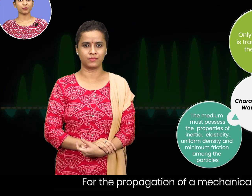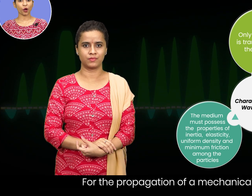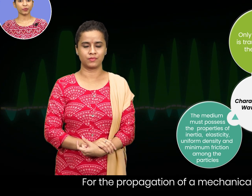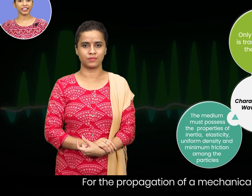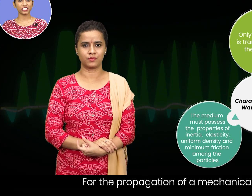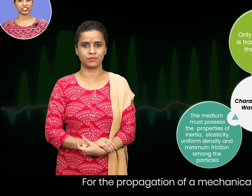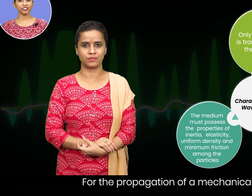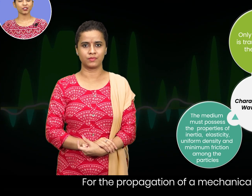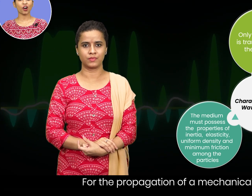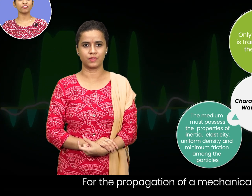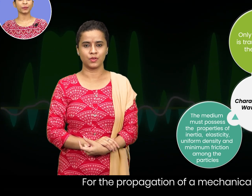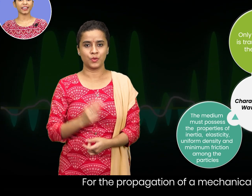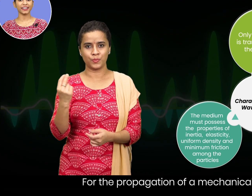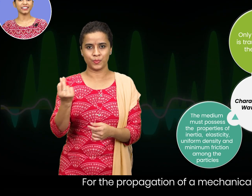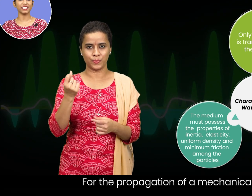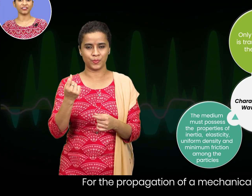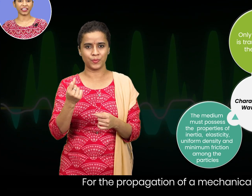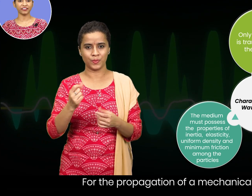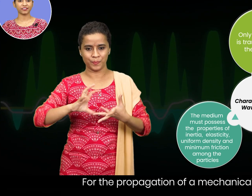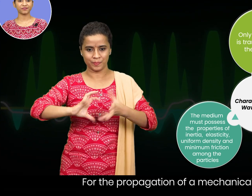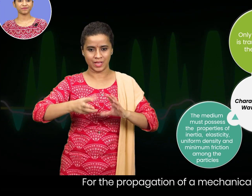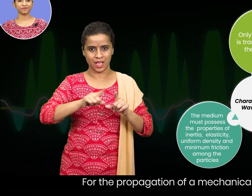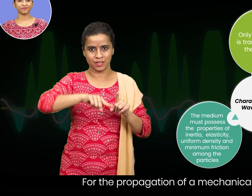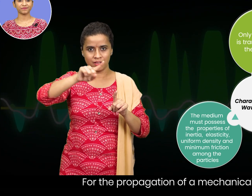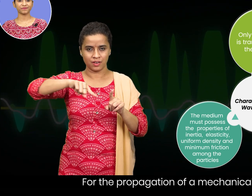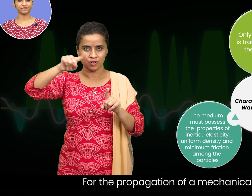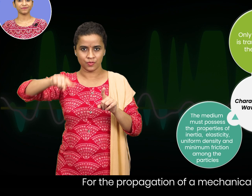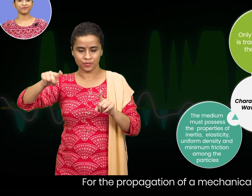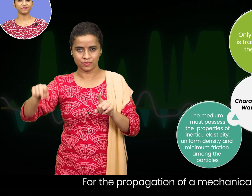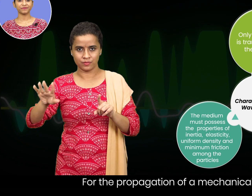For the propagation of a mechanical wave,